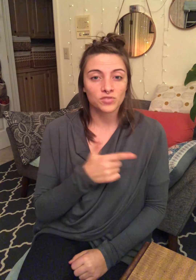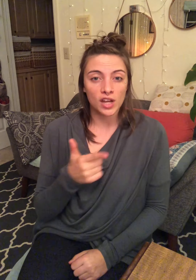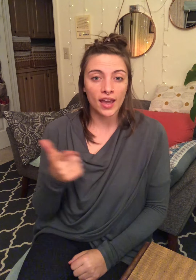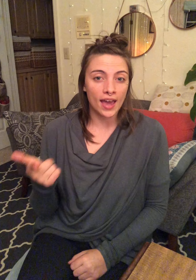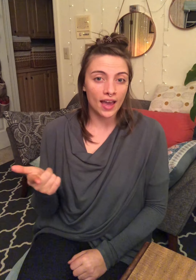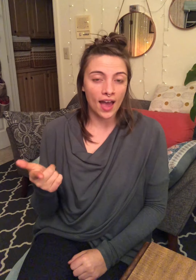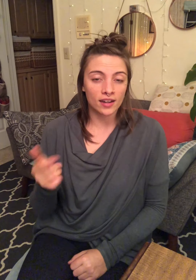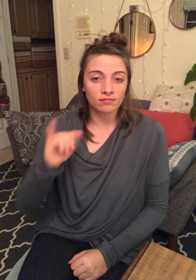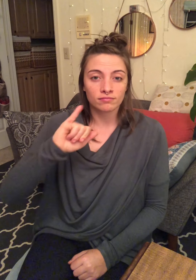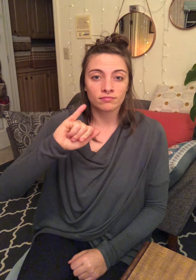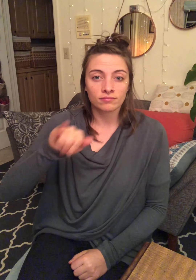Jan.